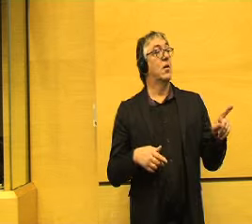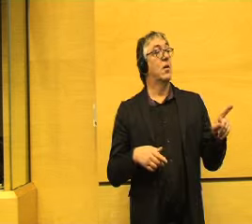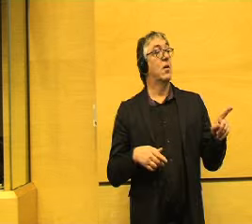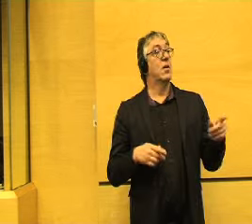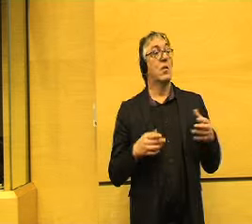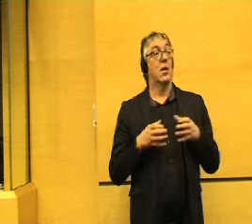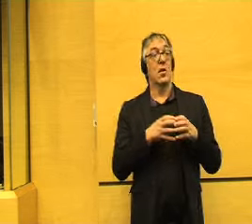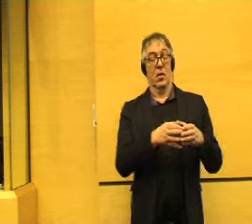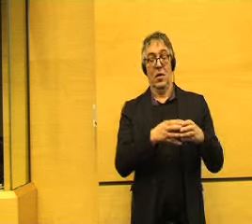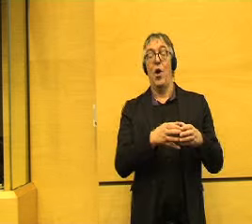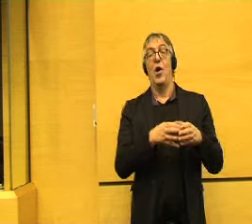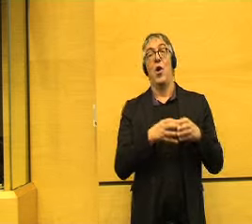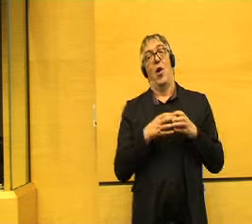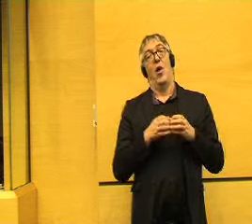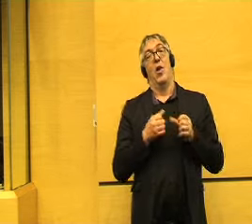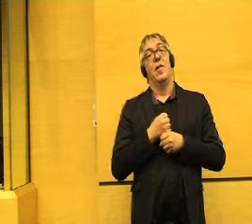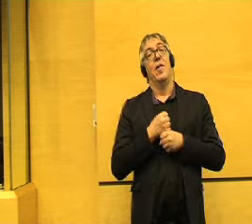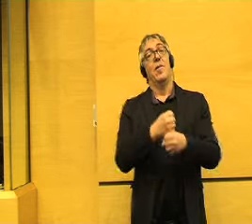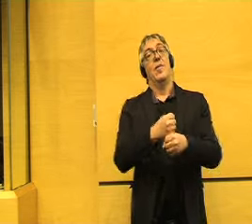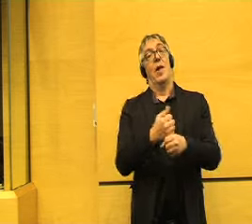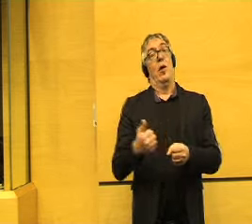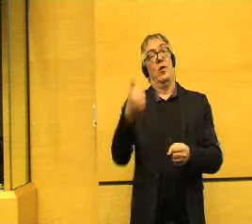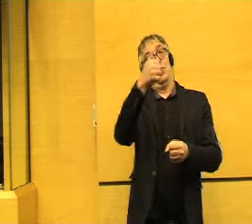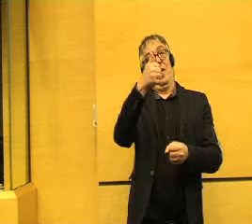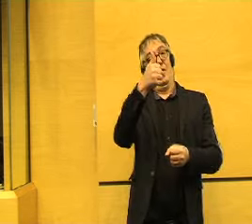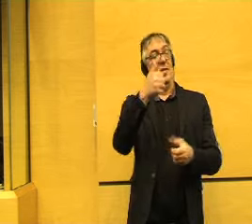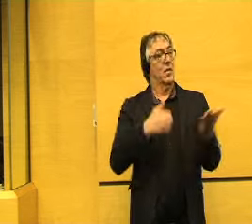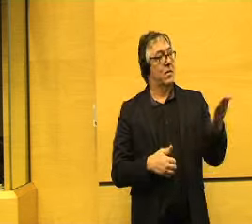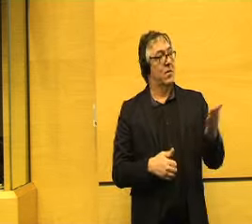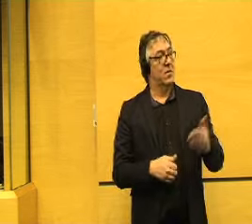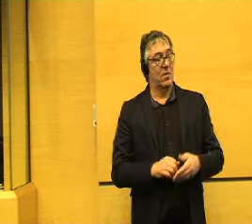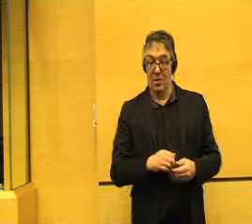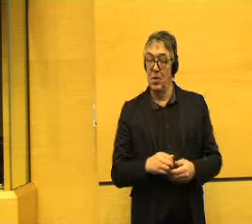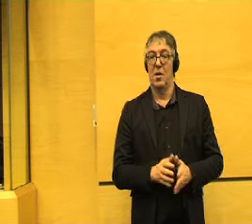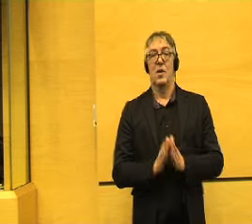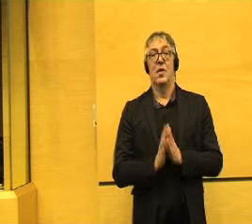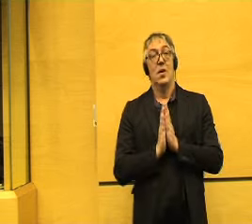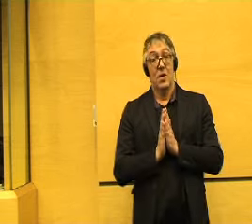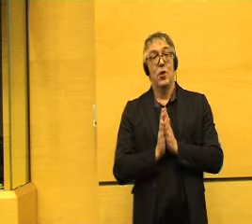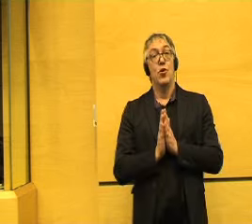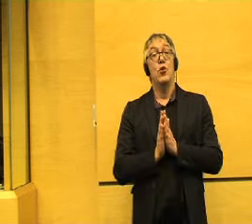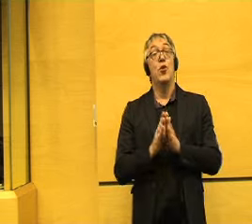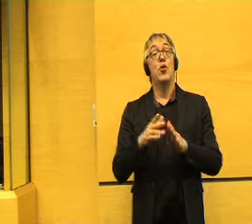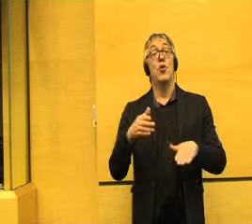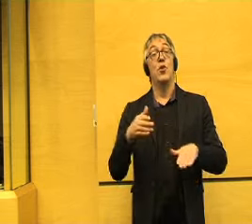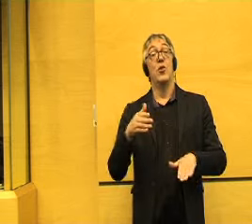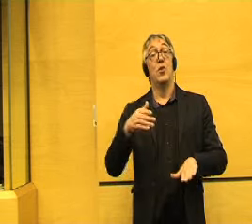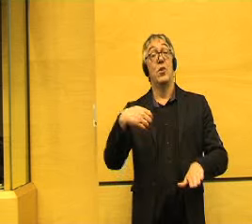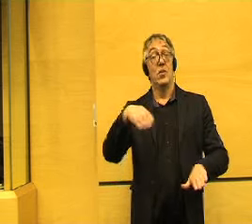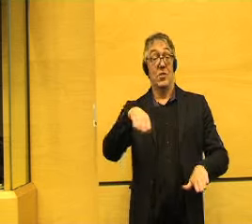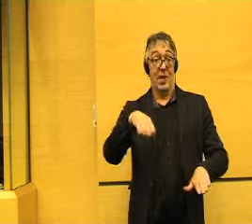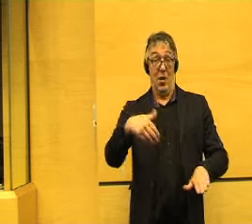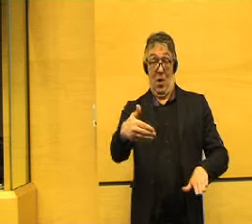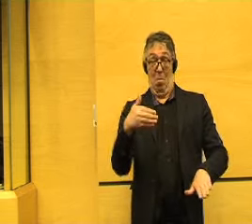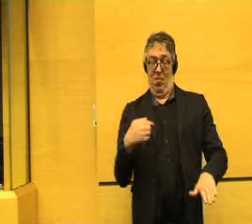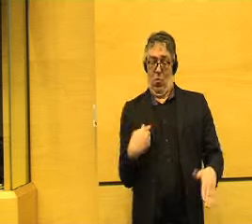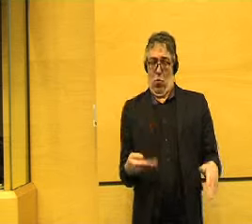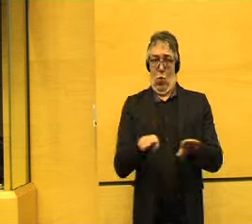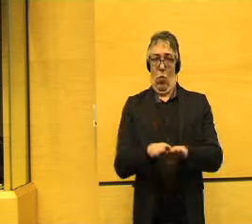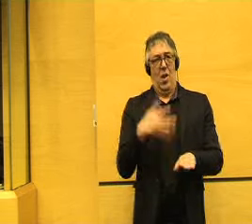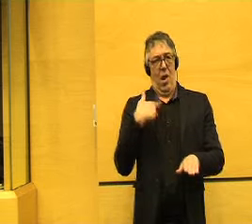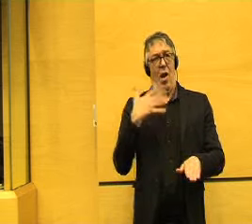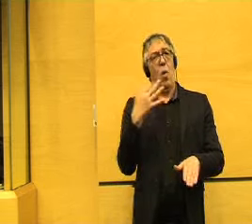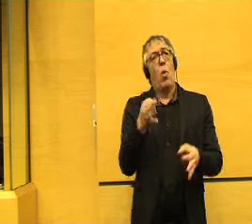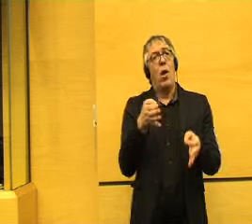Sí, tiene la palabra. Yes, you have the floor, of course. Madam Chair, before we end this session, I'd like to give some